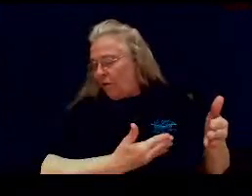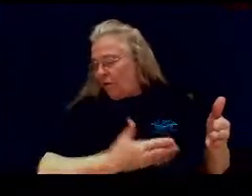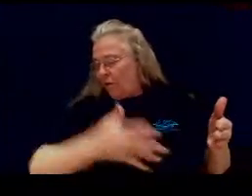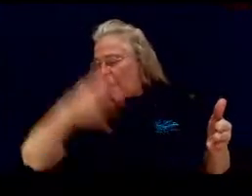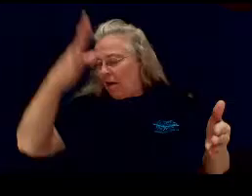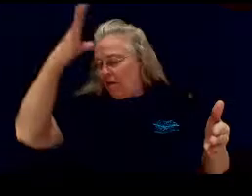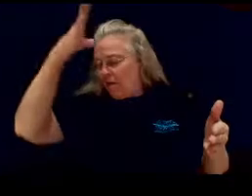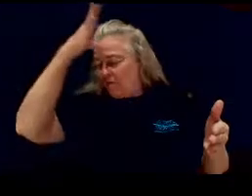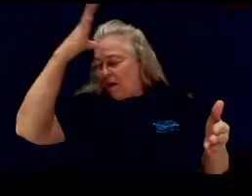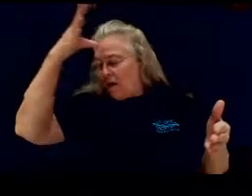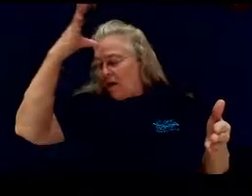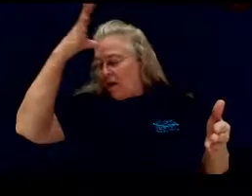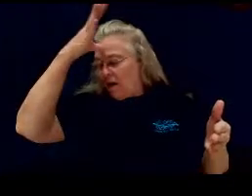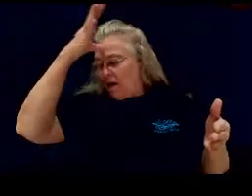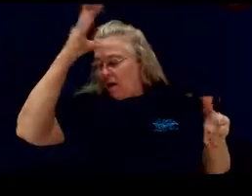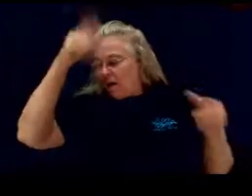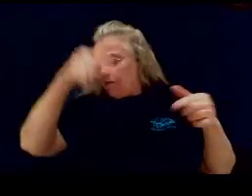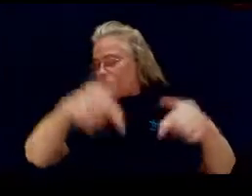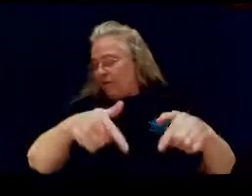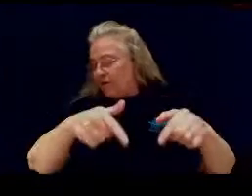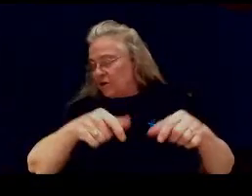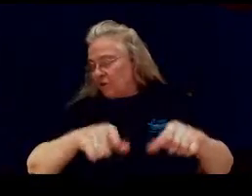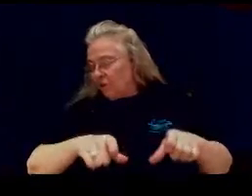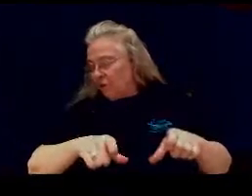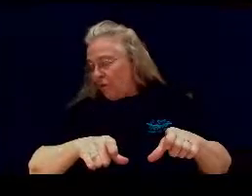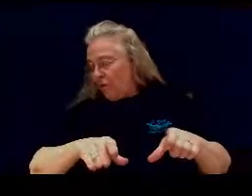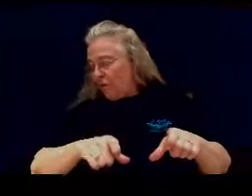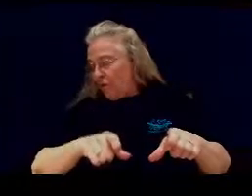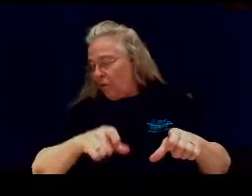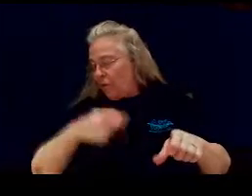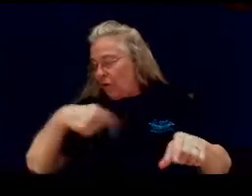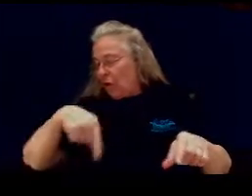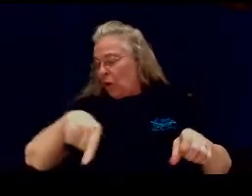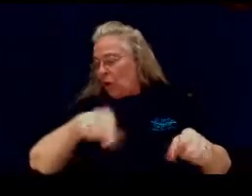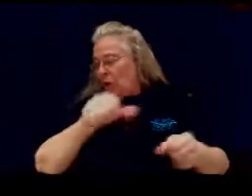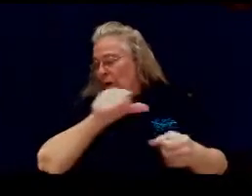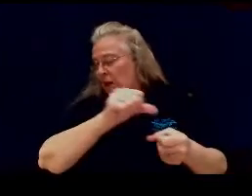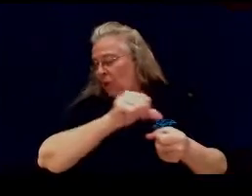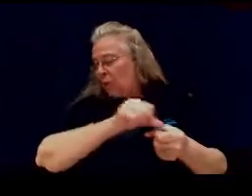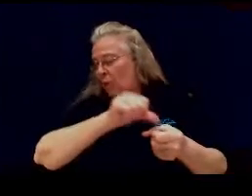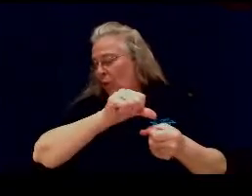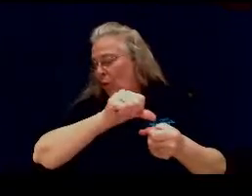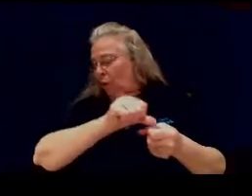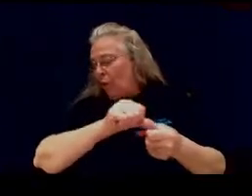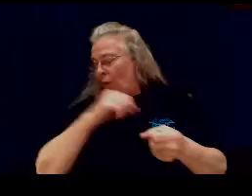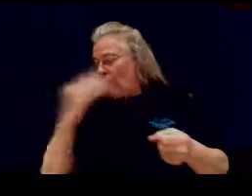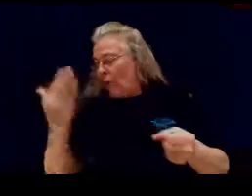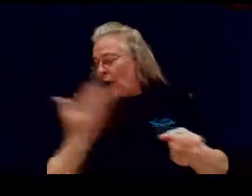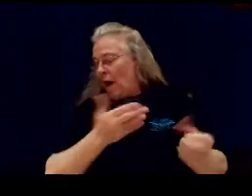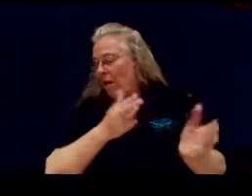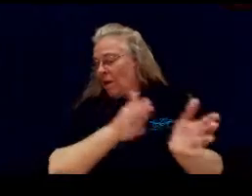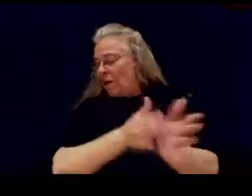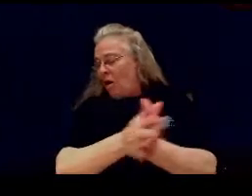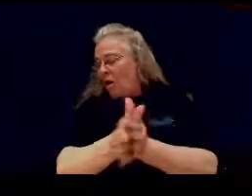Before our Father's throne we pour